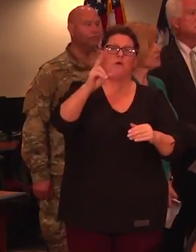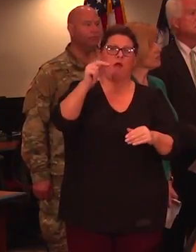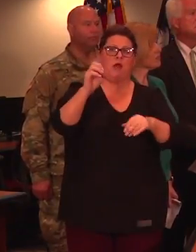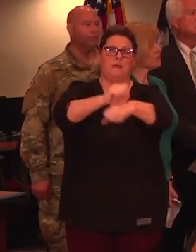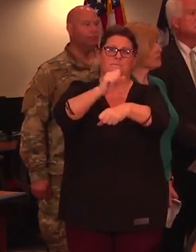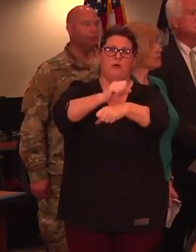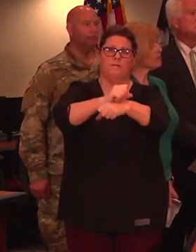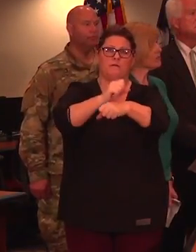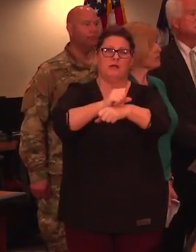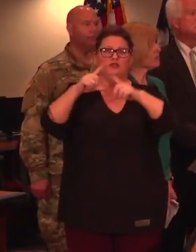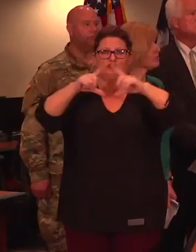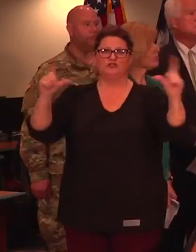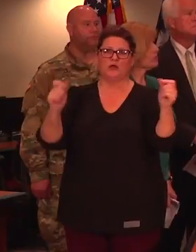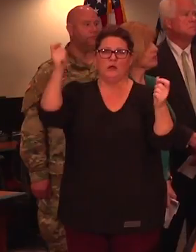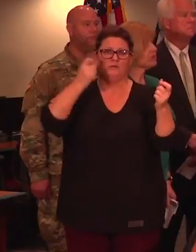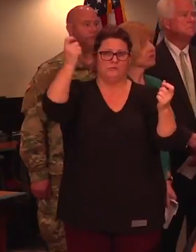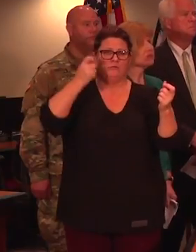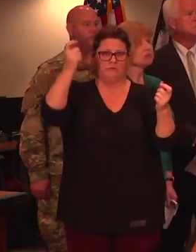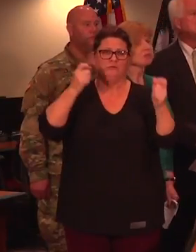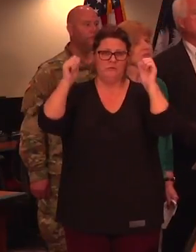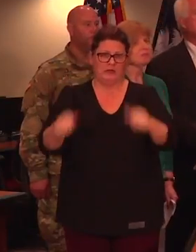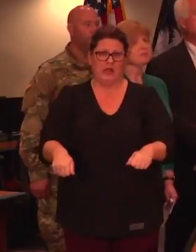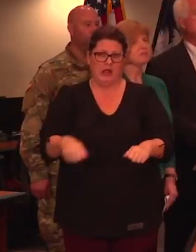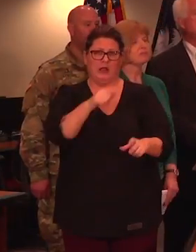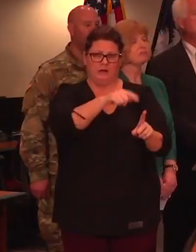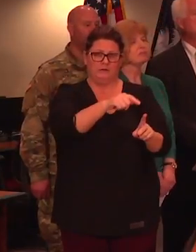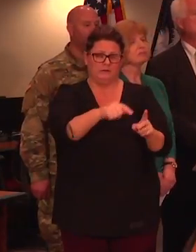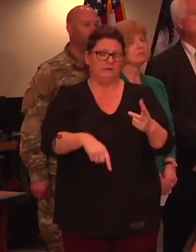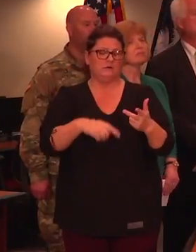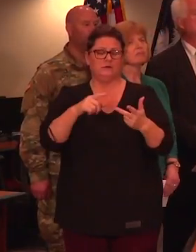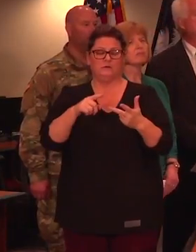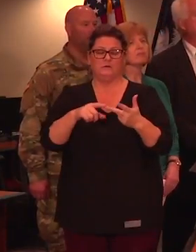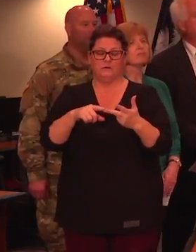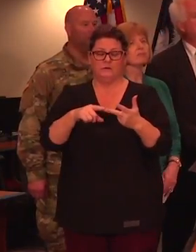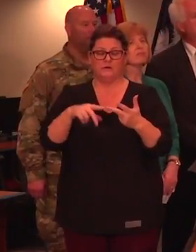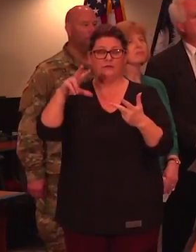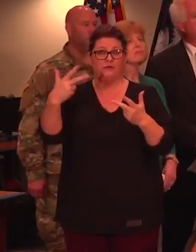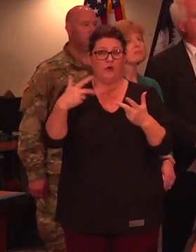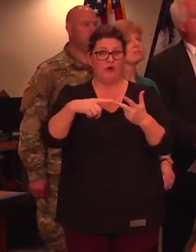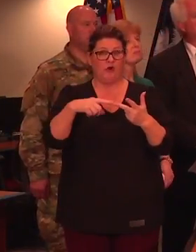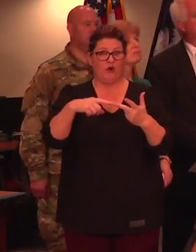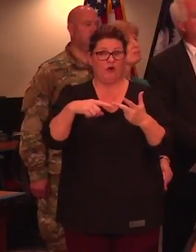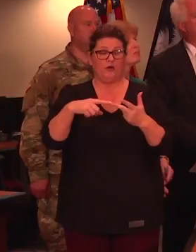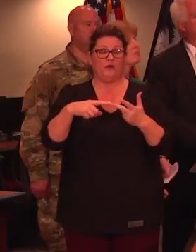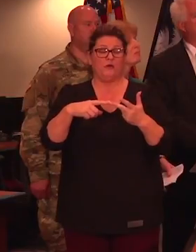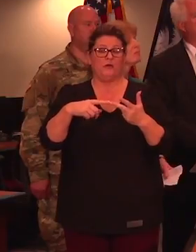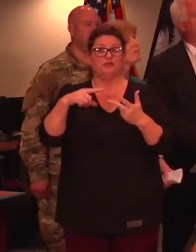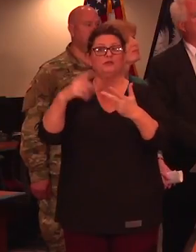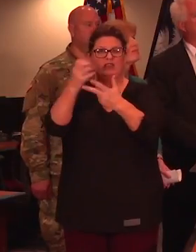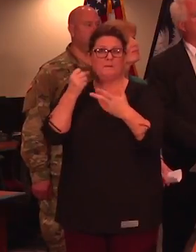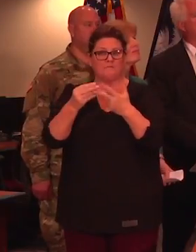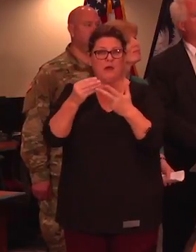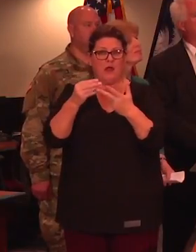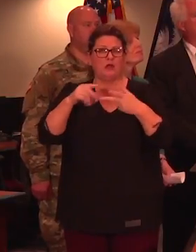for unemployment in the state. The third possible avenue for an employee to receive income during the